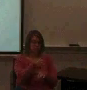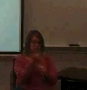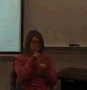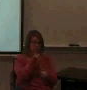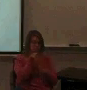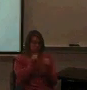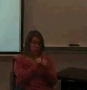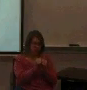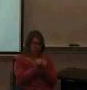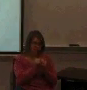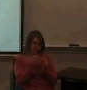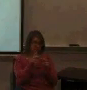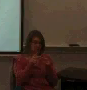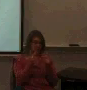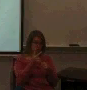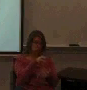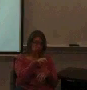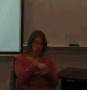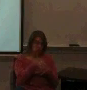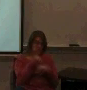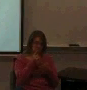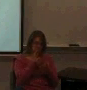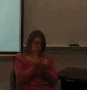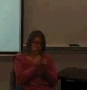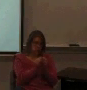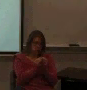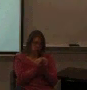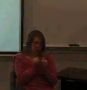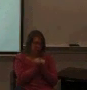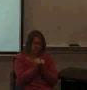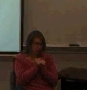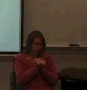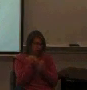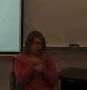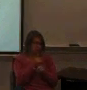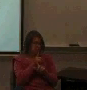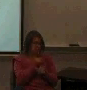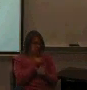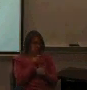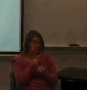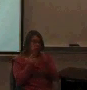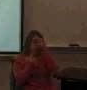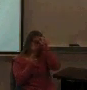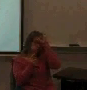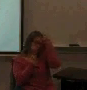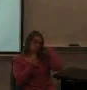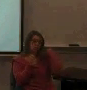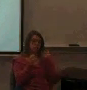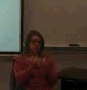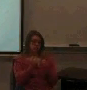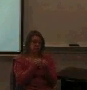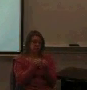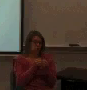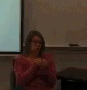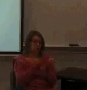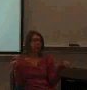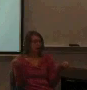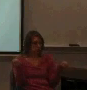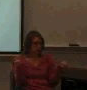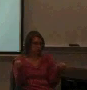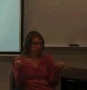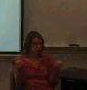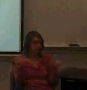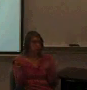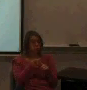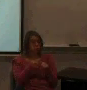reacting with. Either two molecules that are squooshing together, right, to create a reaction, or ripping apart.